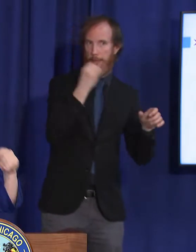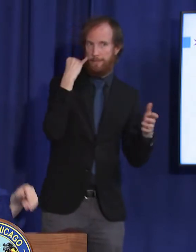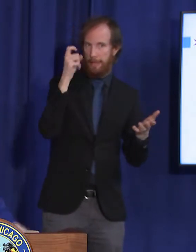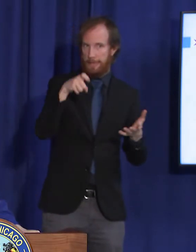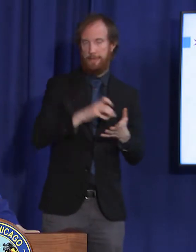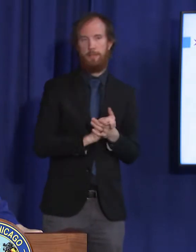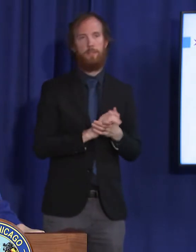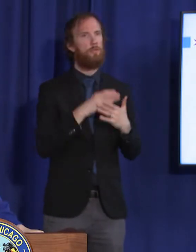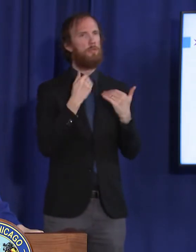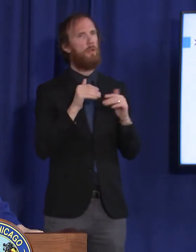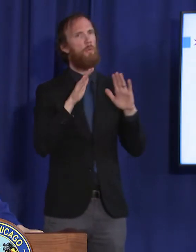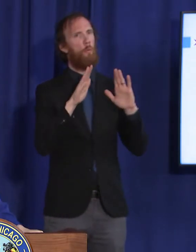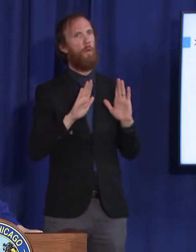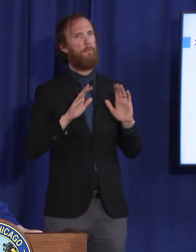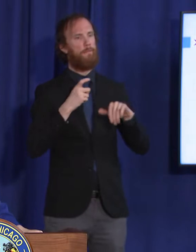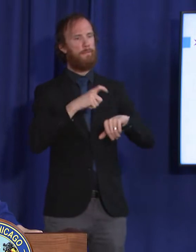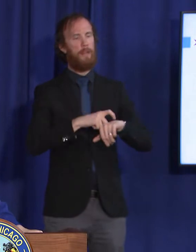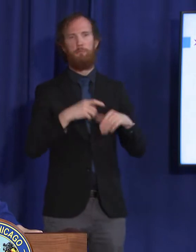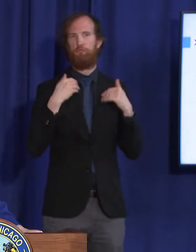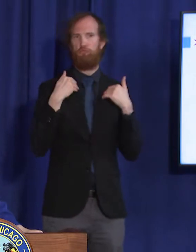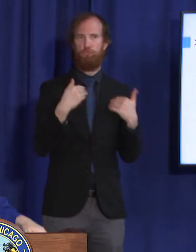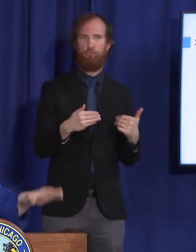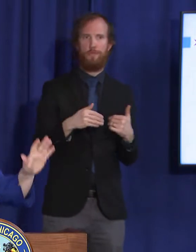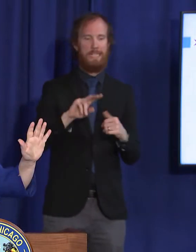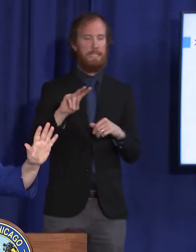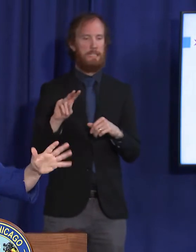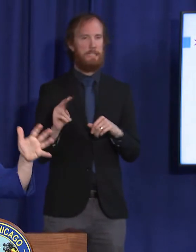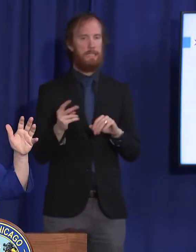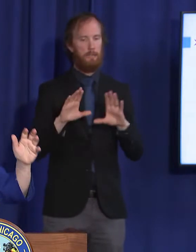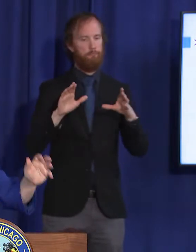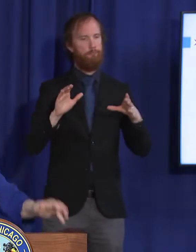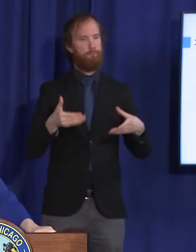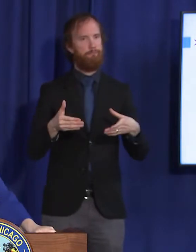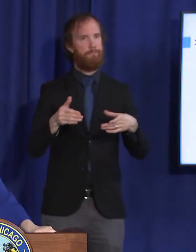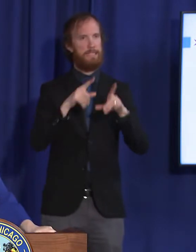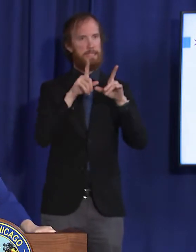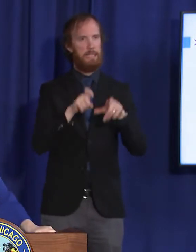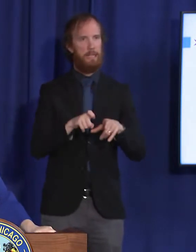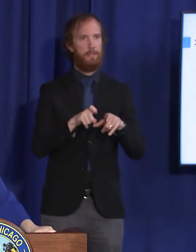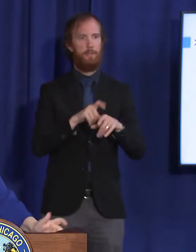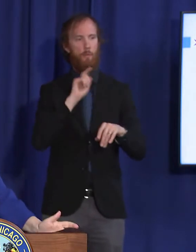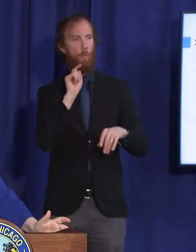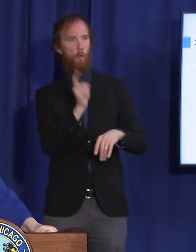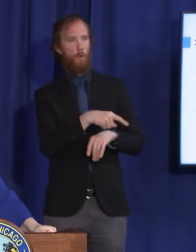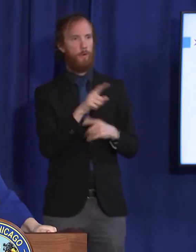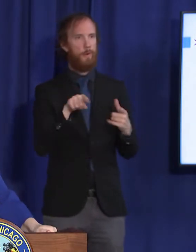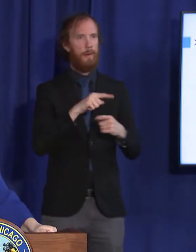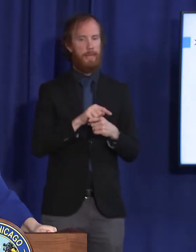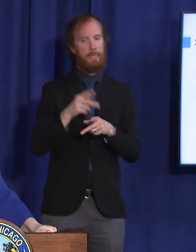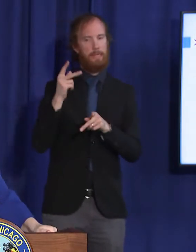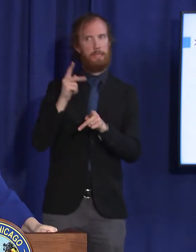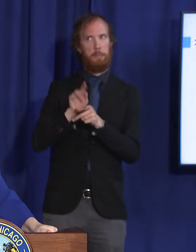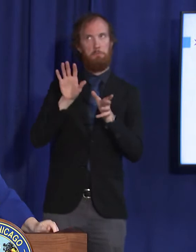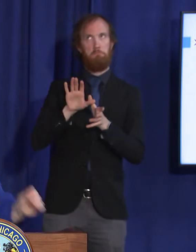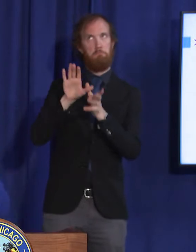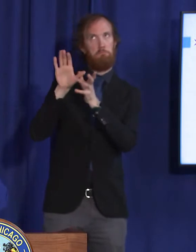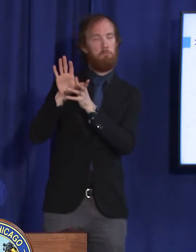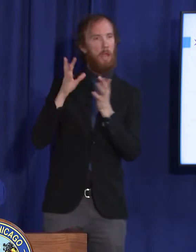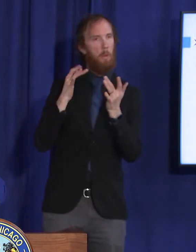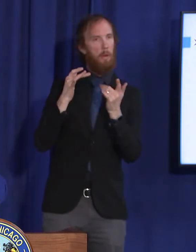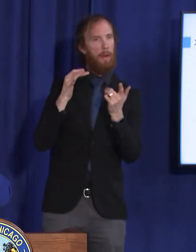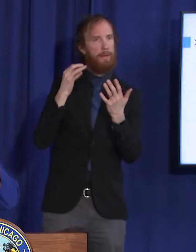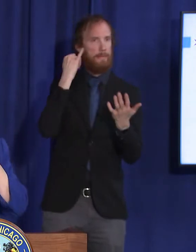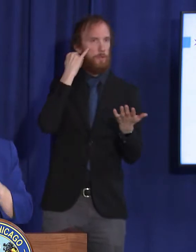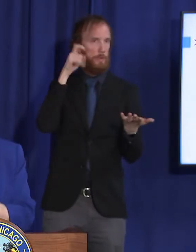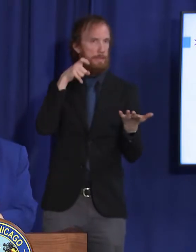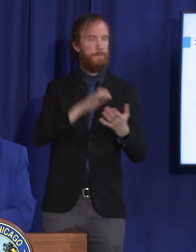is a great time to get your second set of COVID tests and put them on the shelf. or use them if you're having symptoms. And finally,